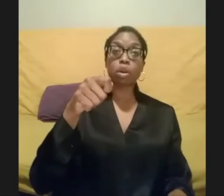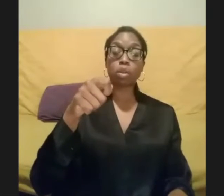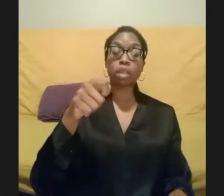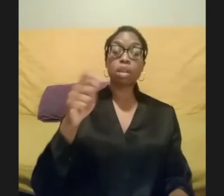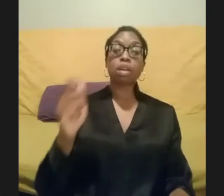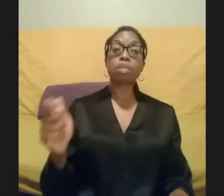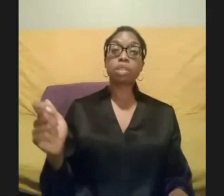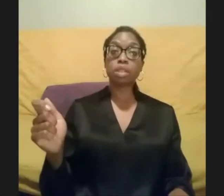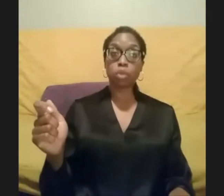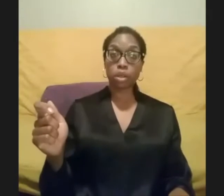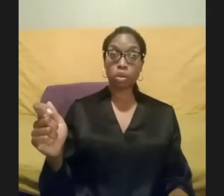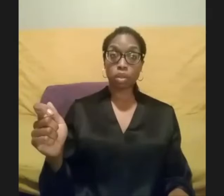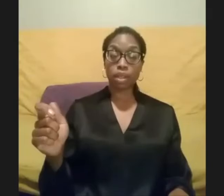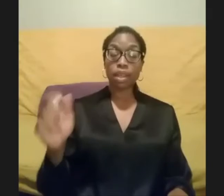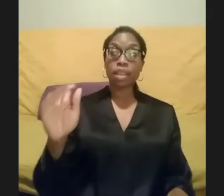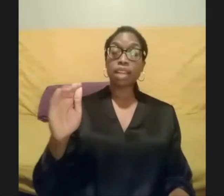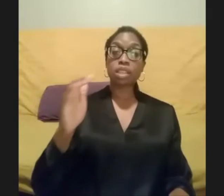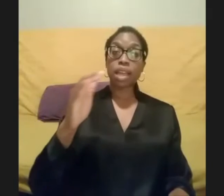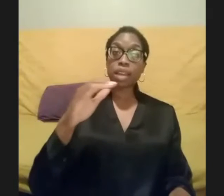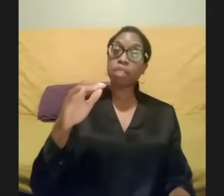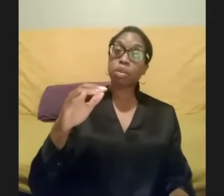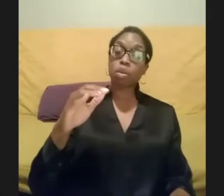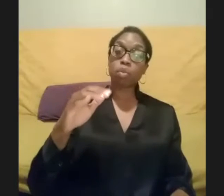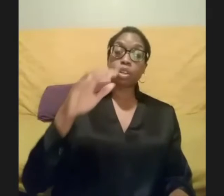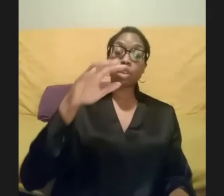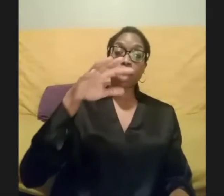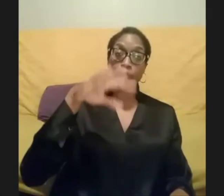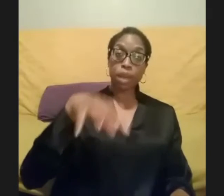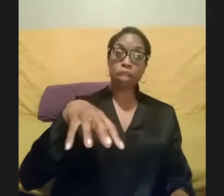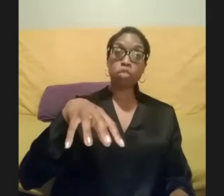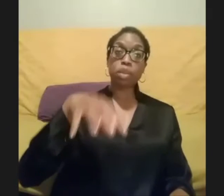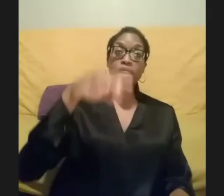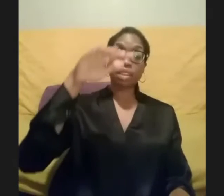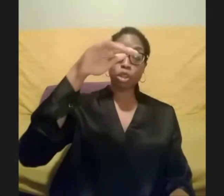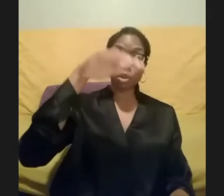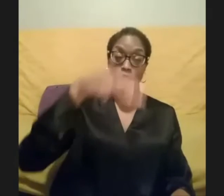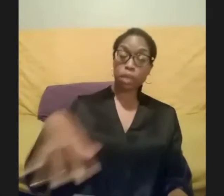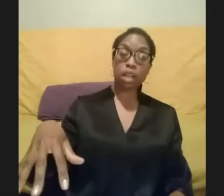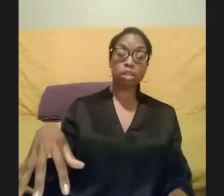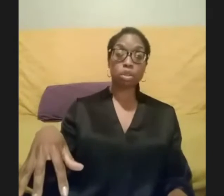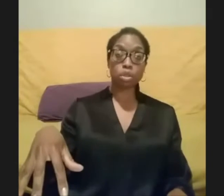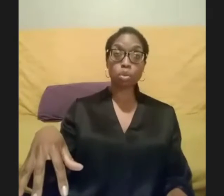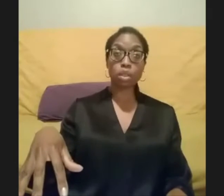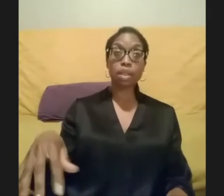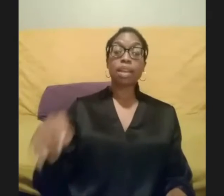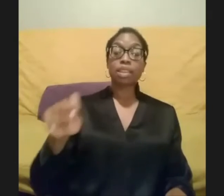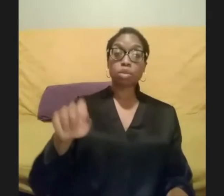colon, called the sigmoid colon. That's the end of the colon when you have a bowel movement where you expel your stool. That's what they're